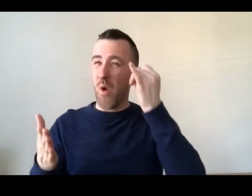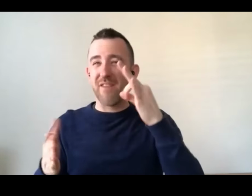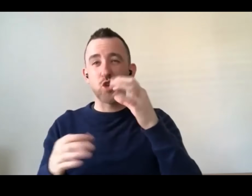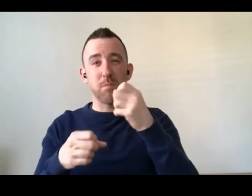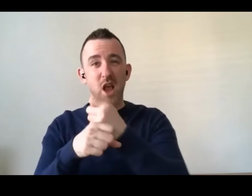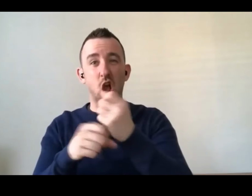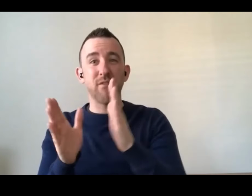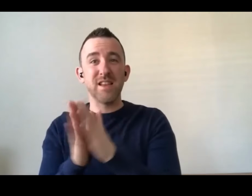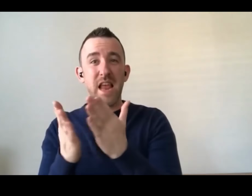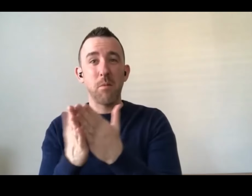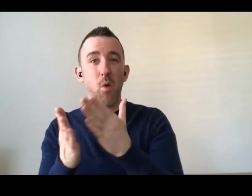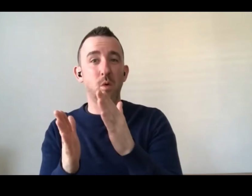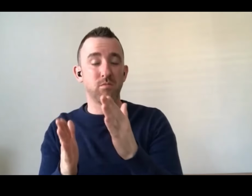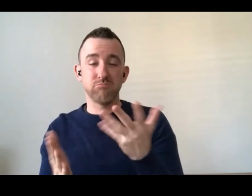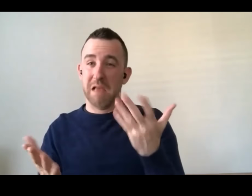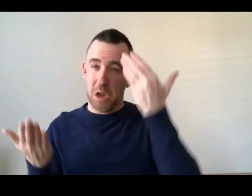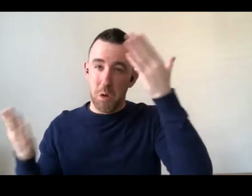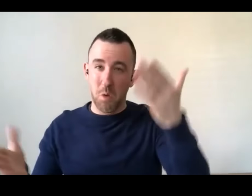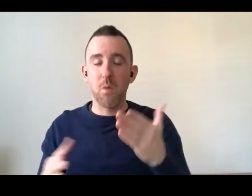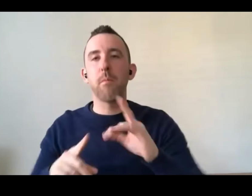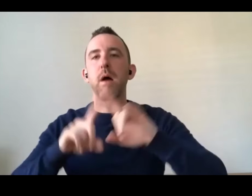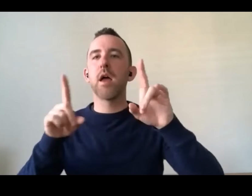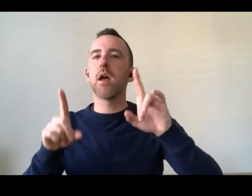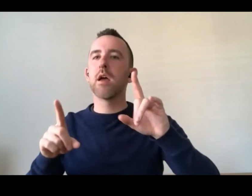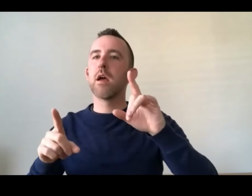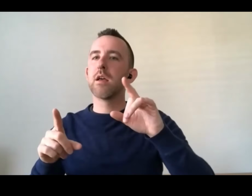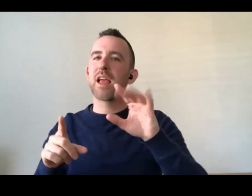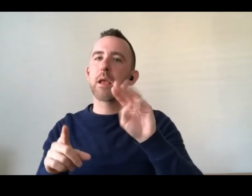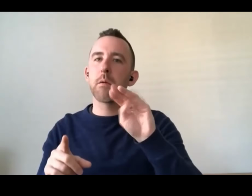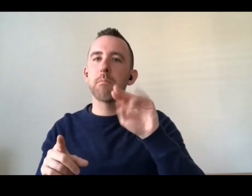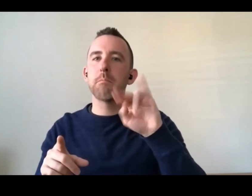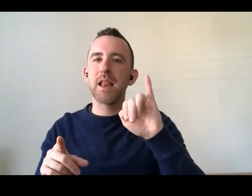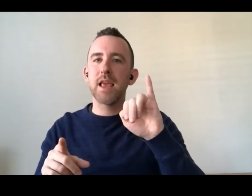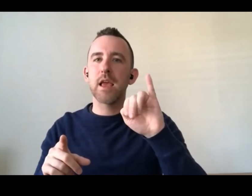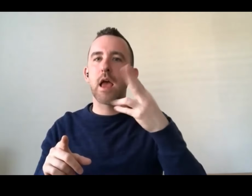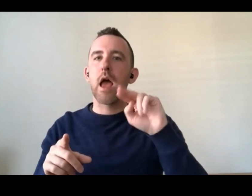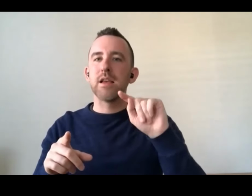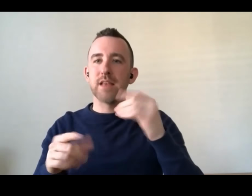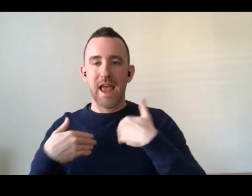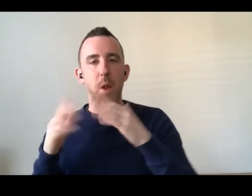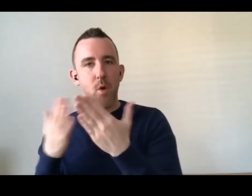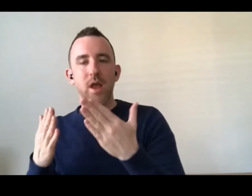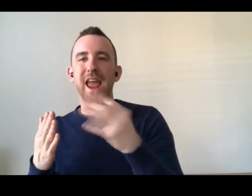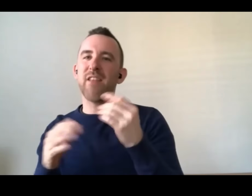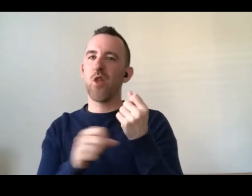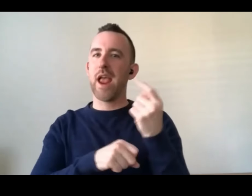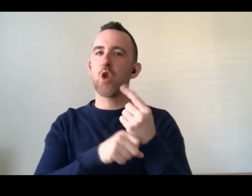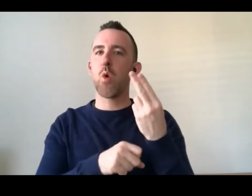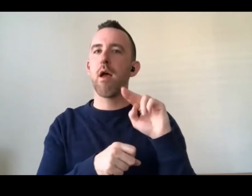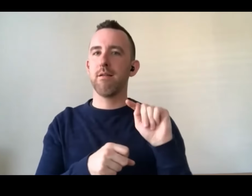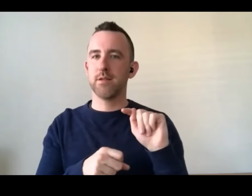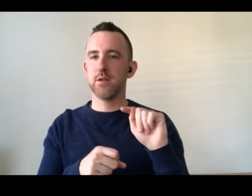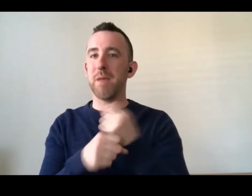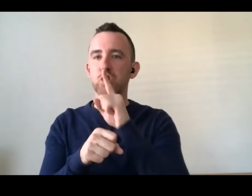hunt rather, but you saw mini hunts had a book and there's a coffee table book for the annual hunt. Make sure your